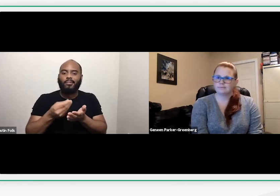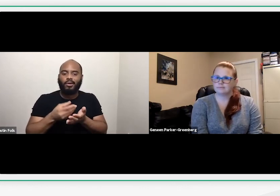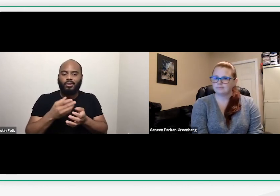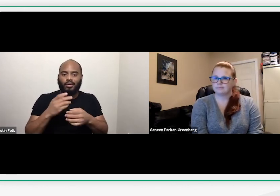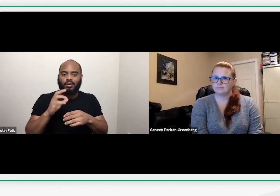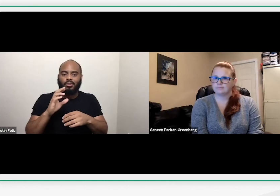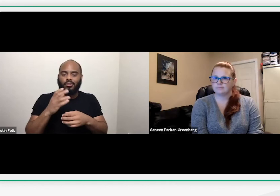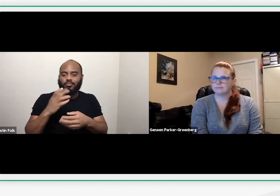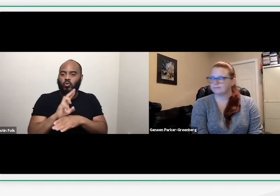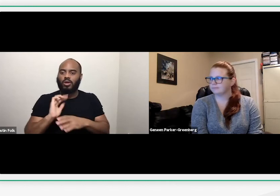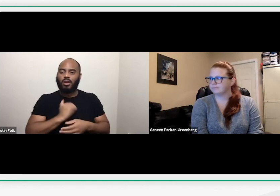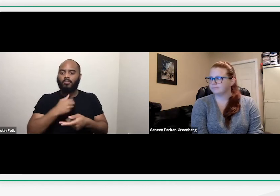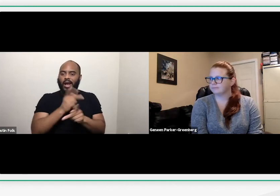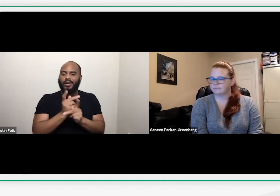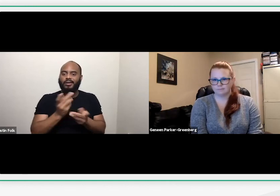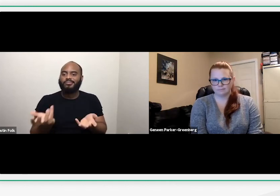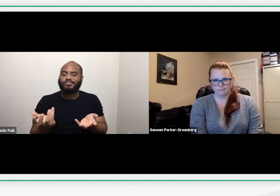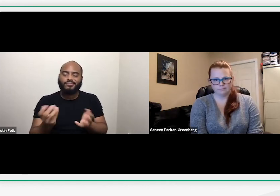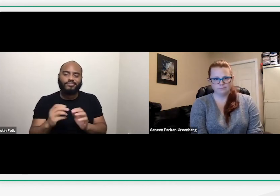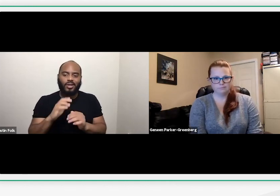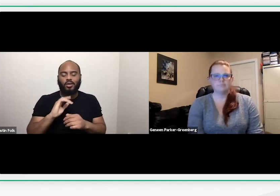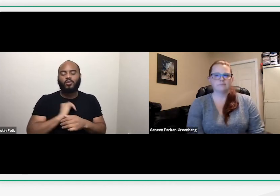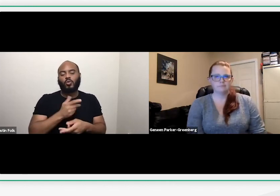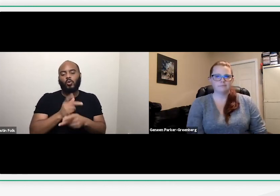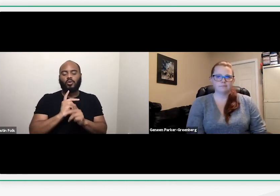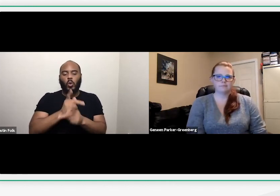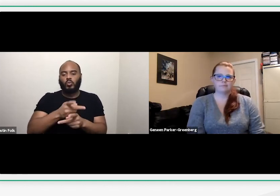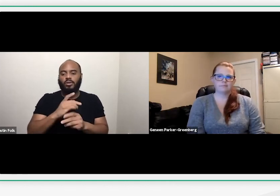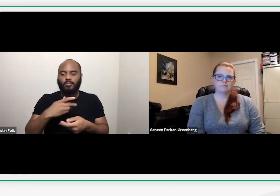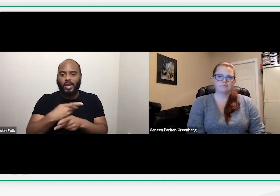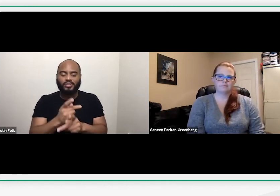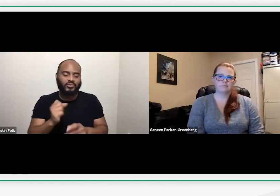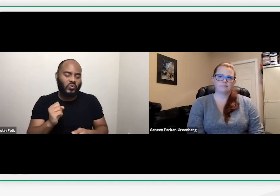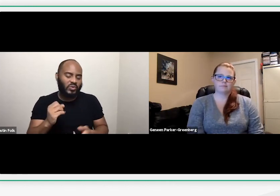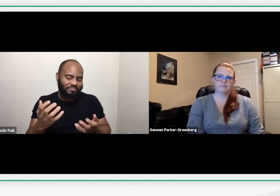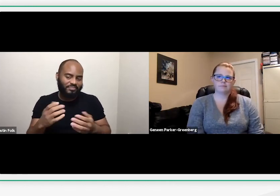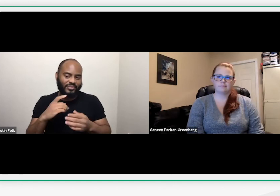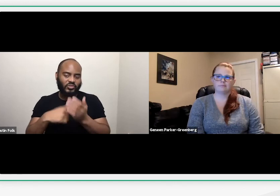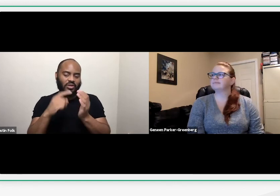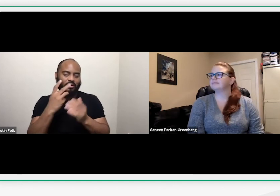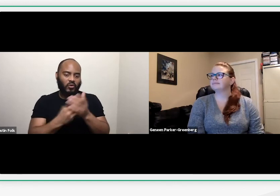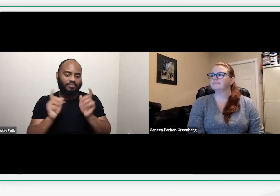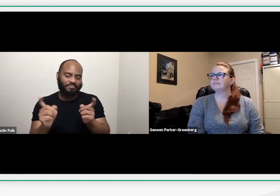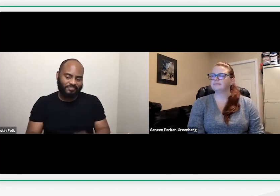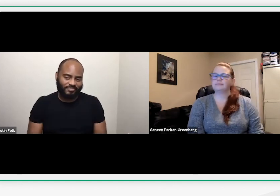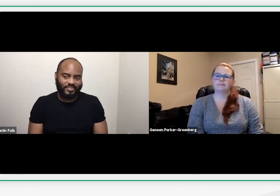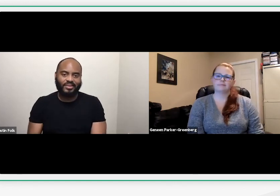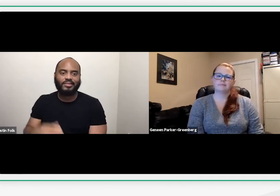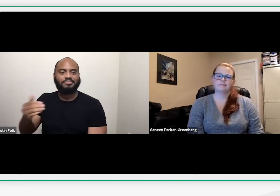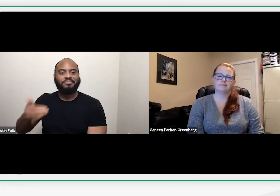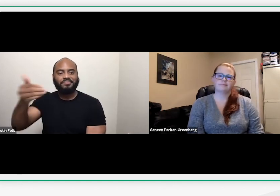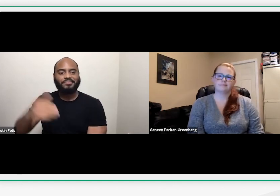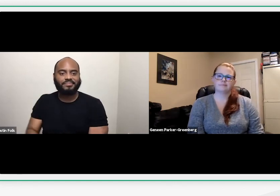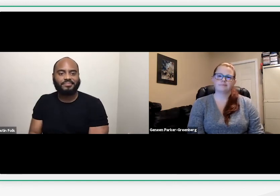you would like to keep an eye on it and maintain it in a positive note and be able to use their bank products like their bank loans and